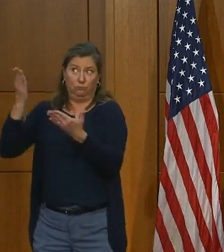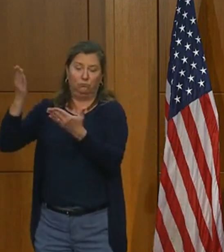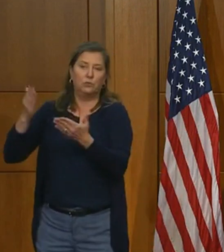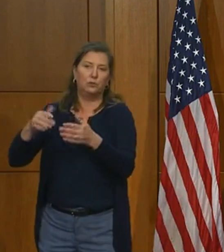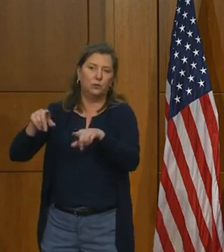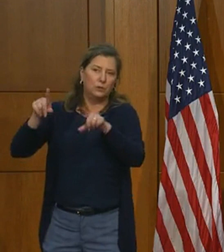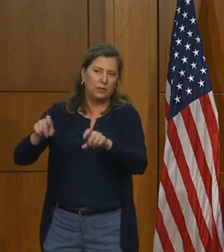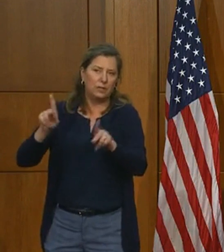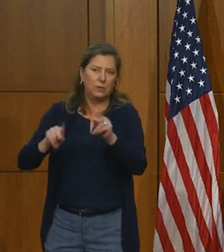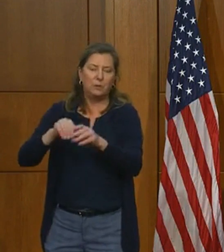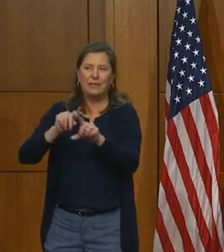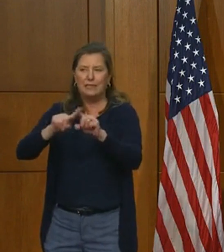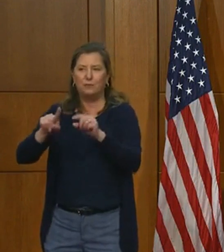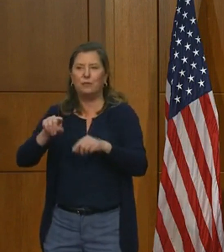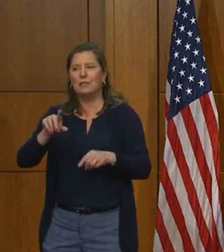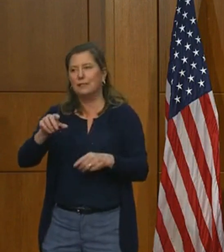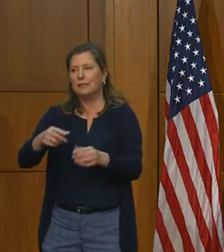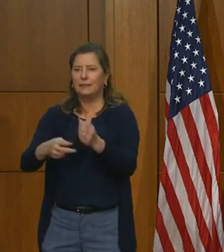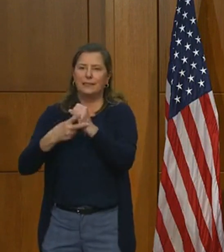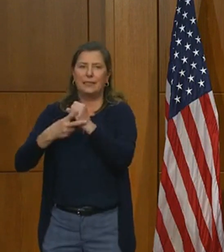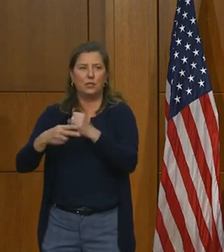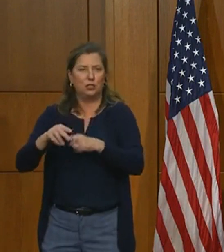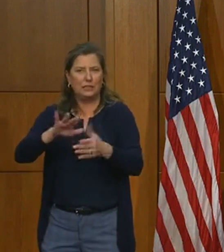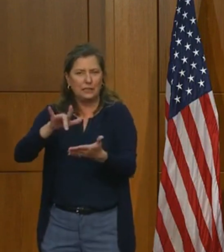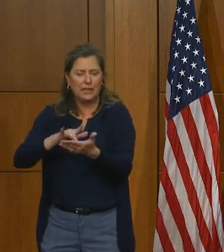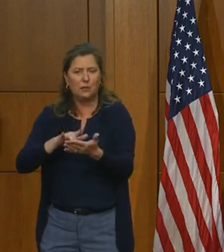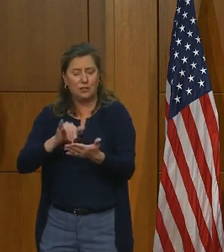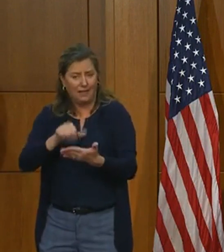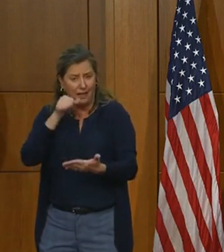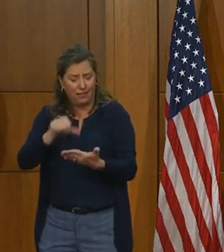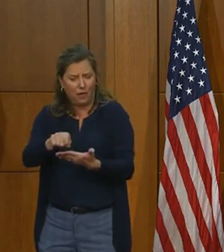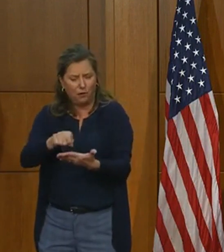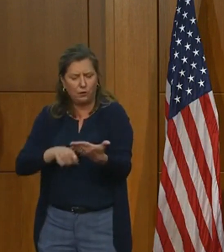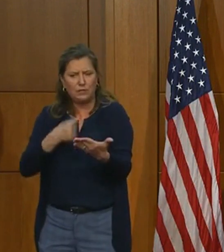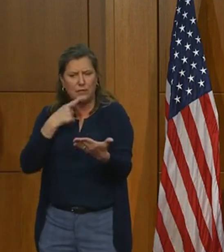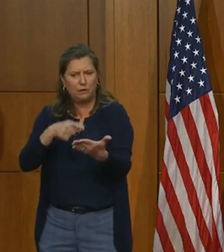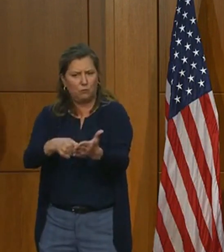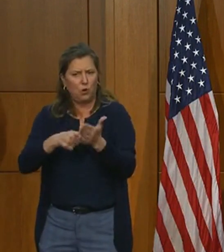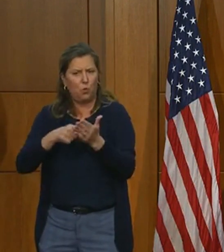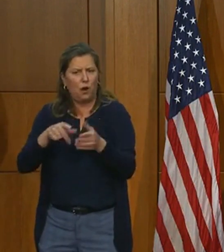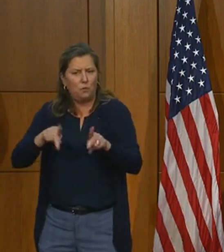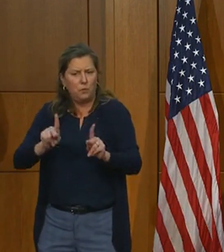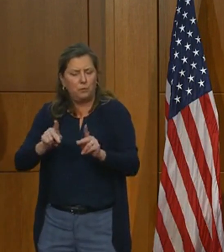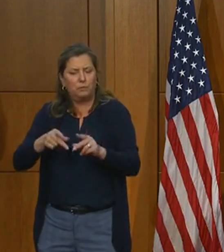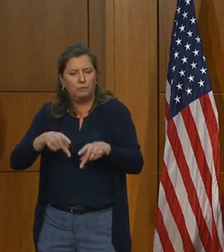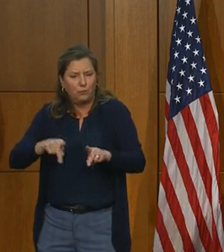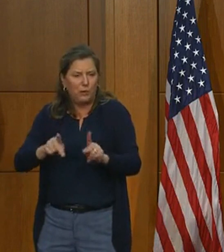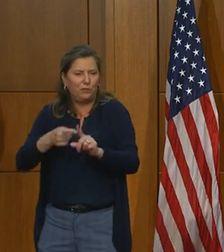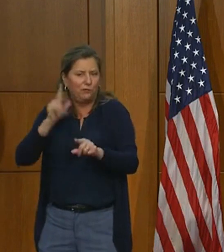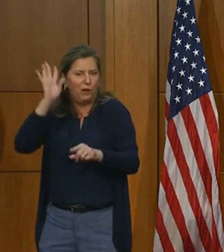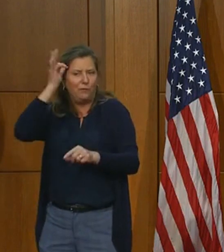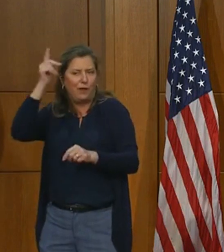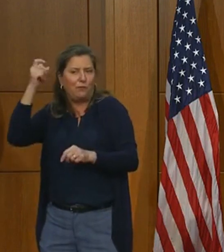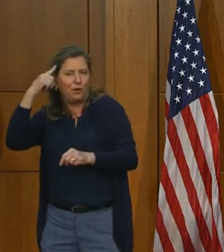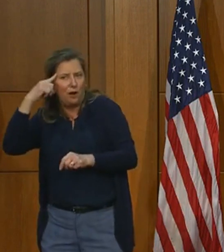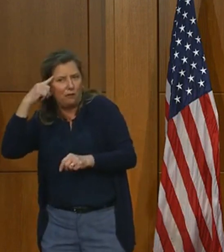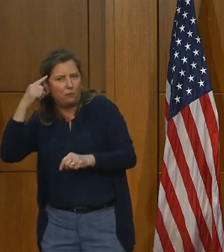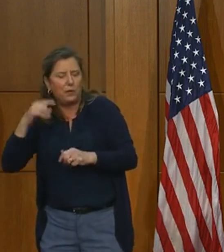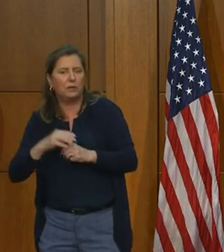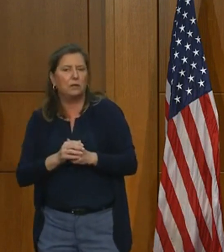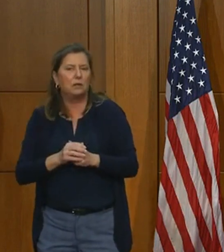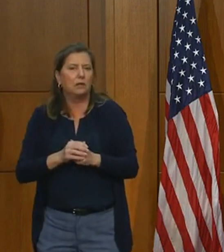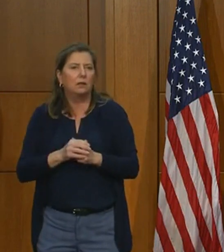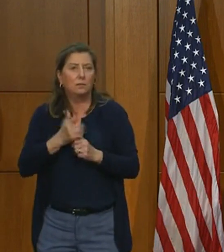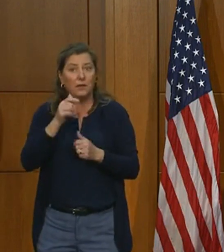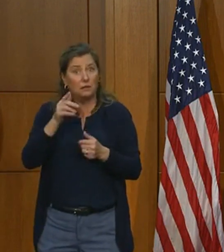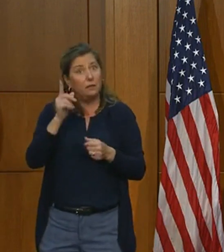Farmville detention centers. You say in the letter that this requires permission from the federal government. While these are federal detainees, these